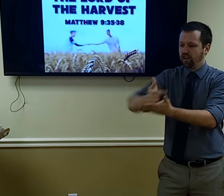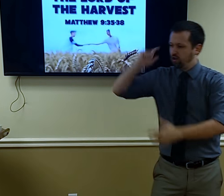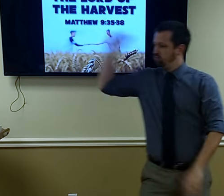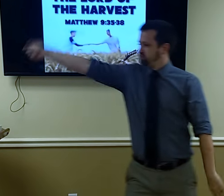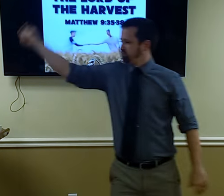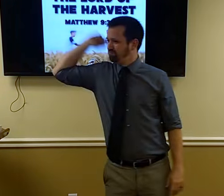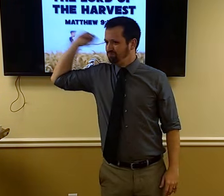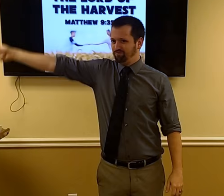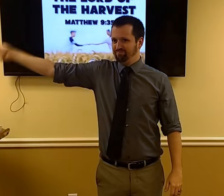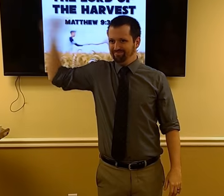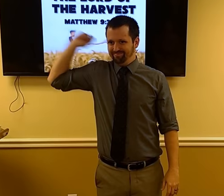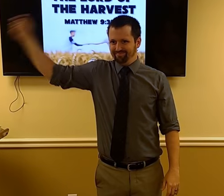parking,